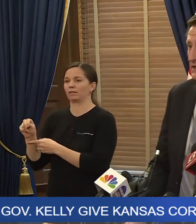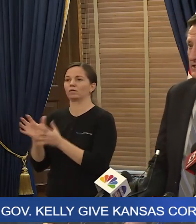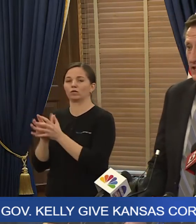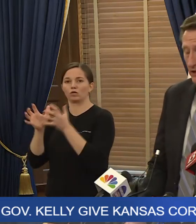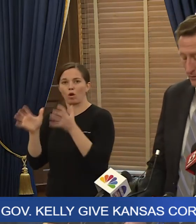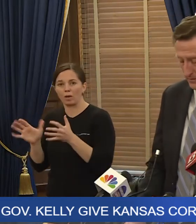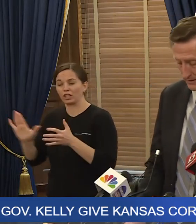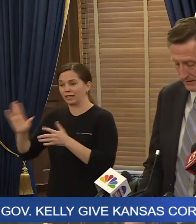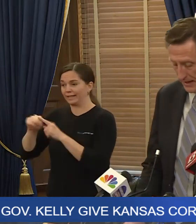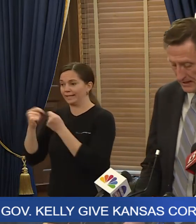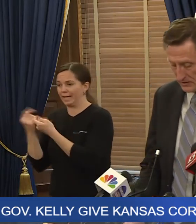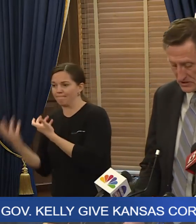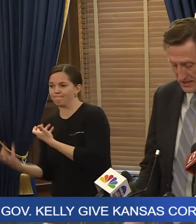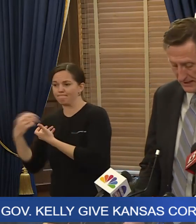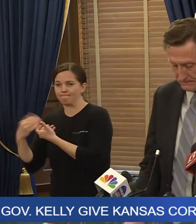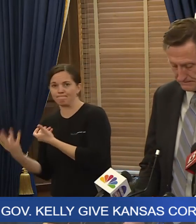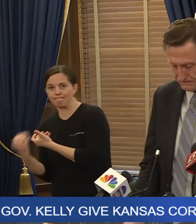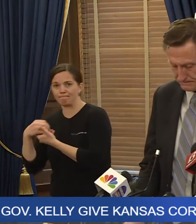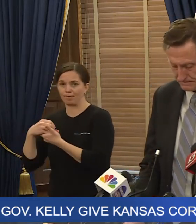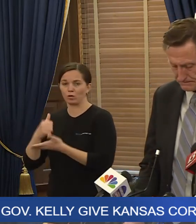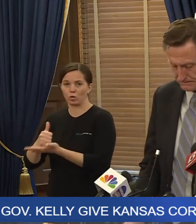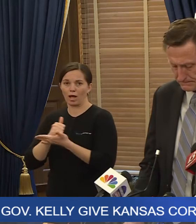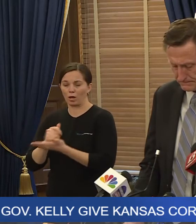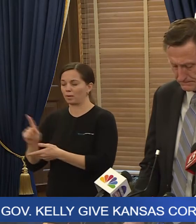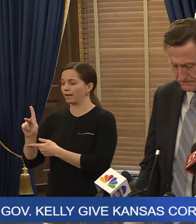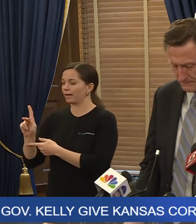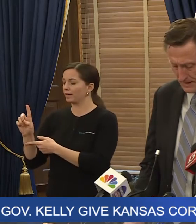contributions to help KDOC.